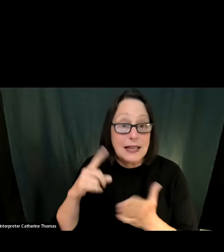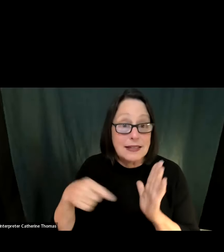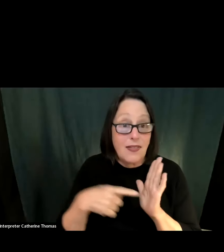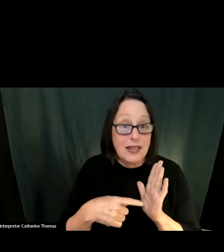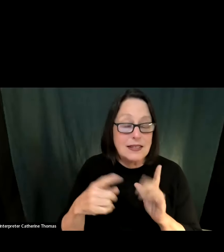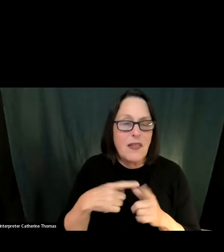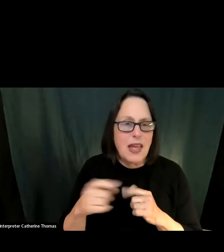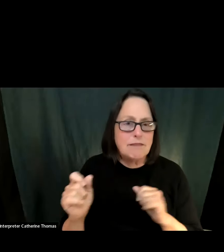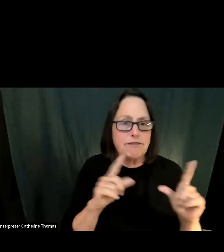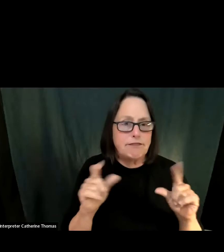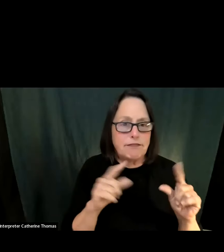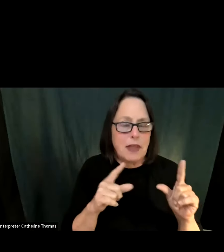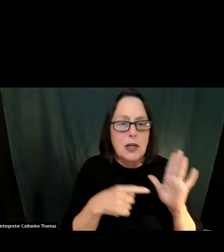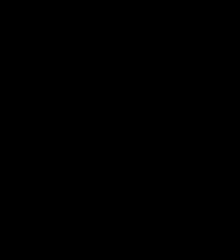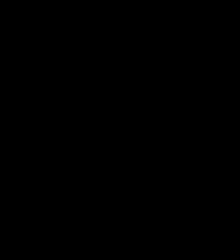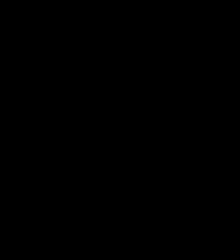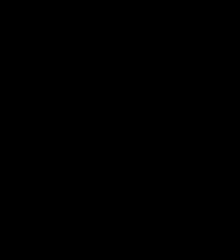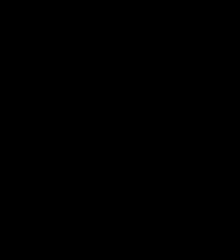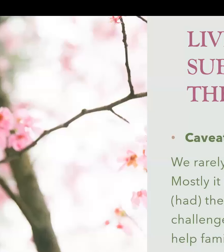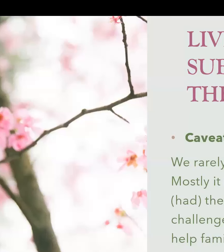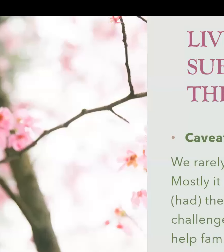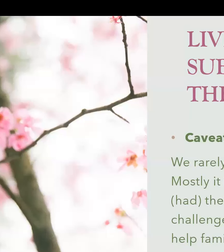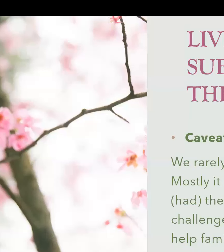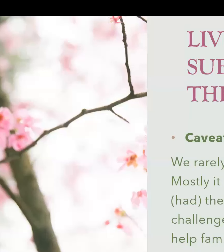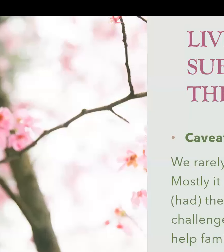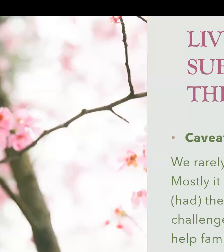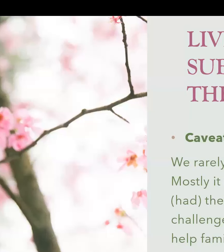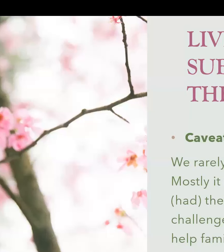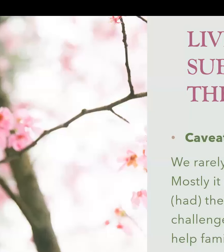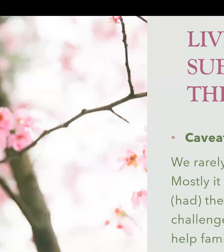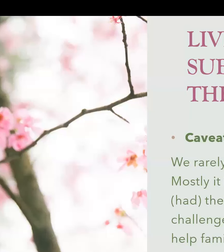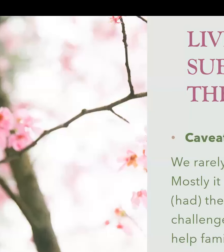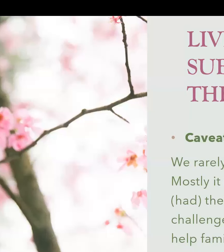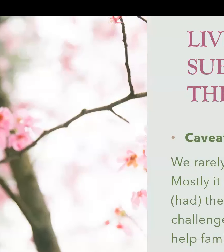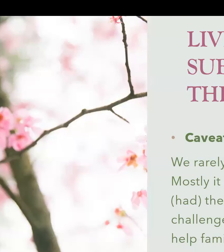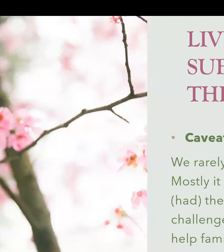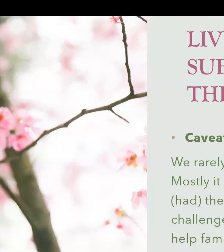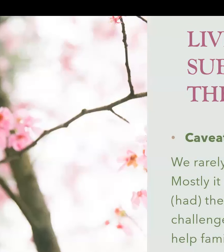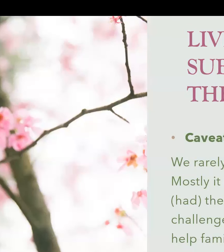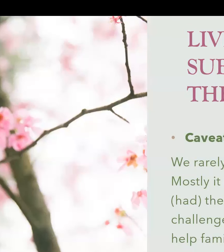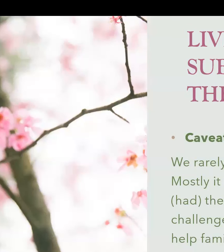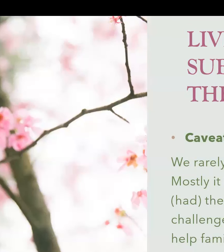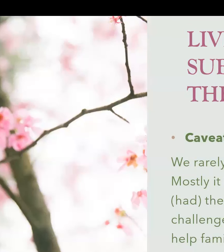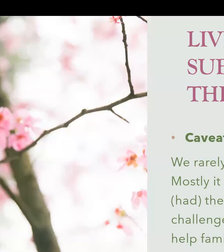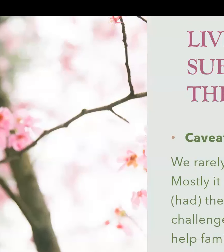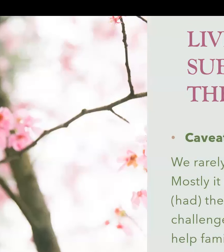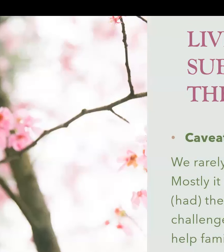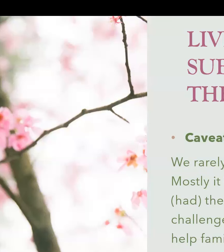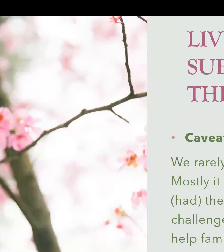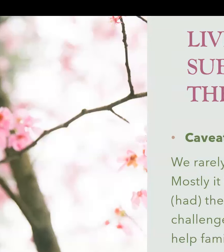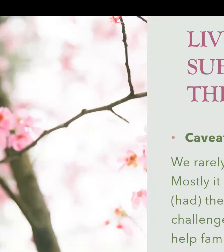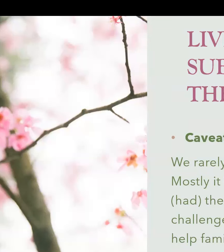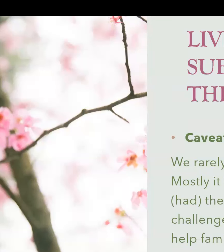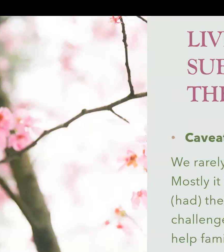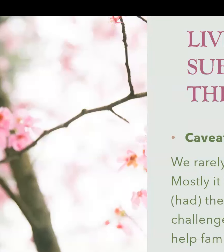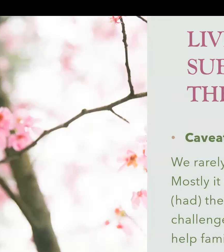and advance to the one that says lived experience subcommittee meeting themes. Perfect. So Bipasha and Kristen Wells,